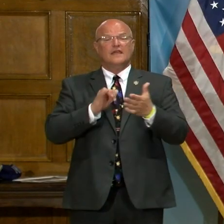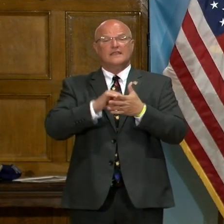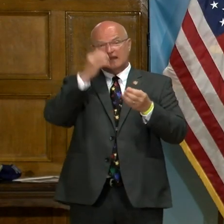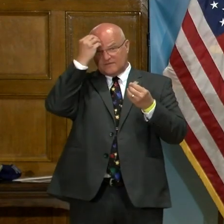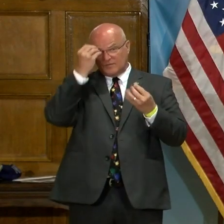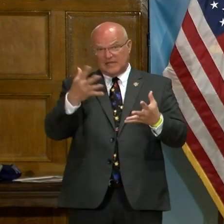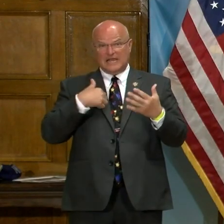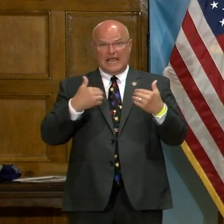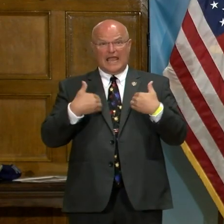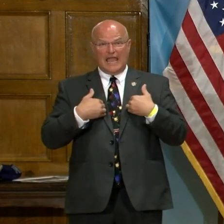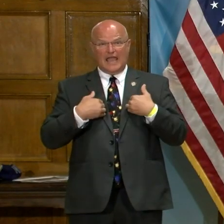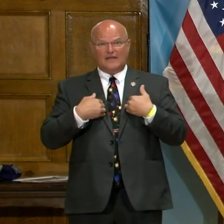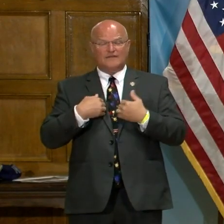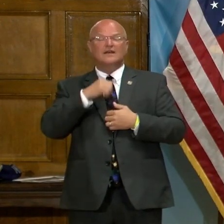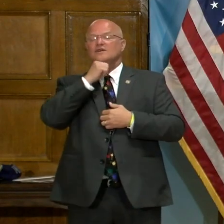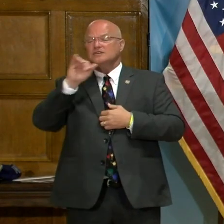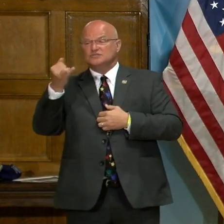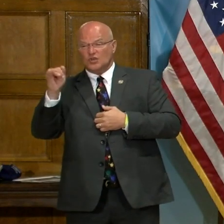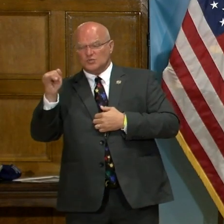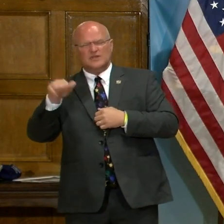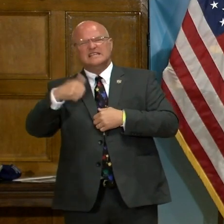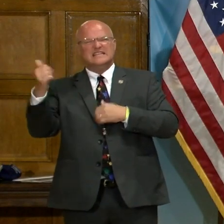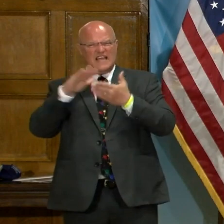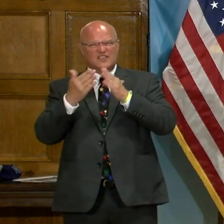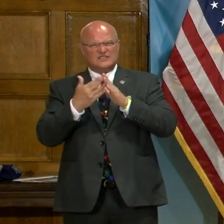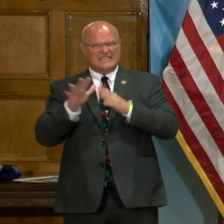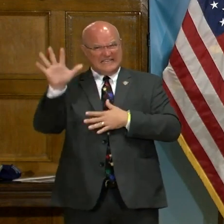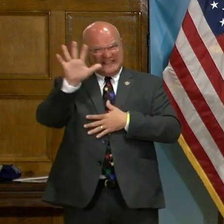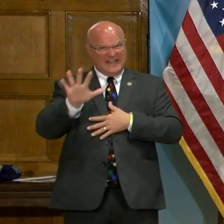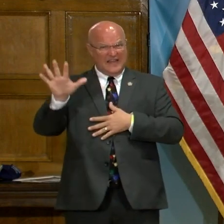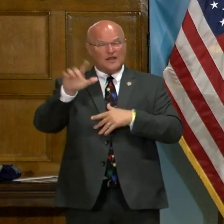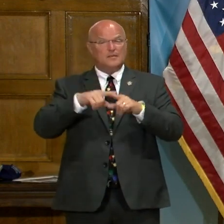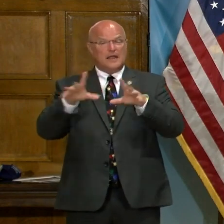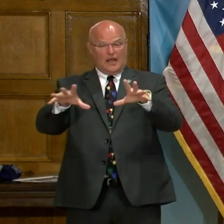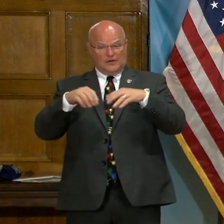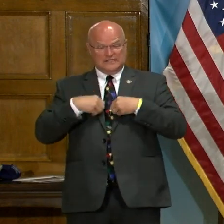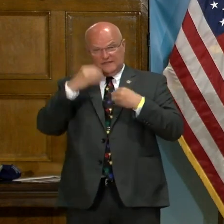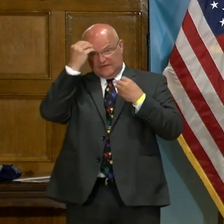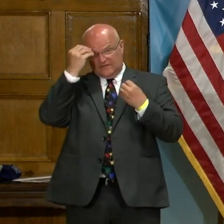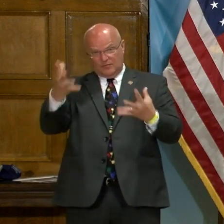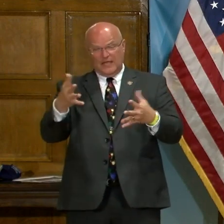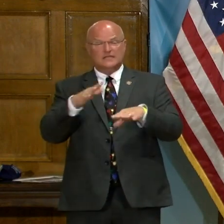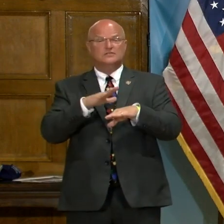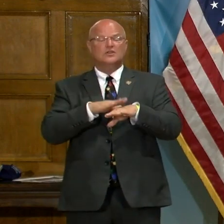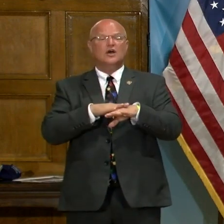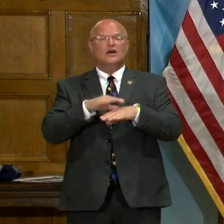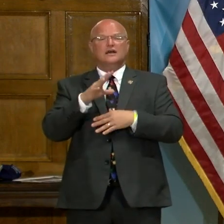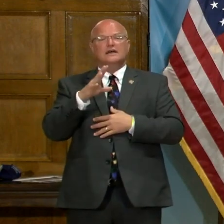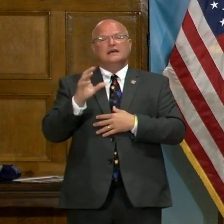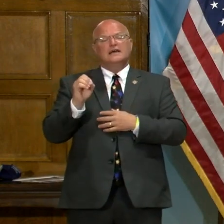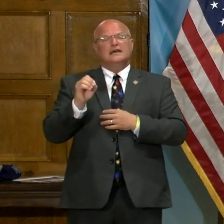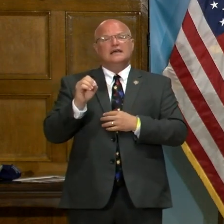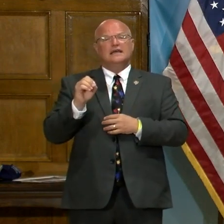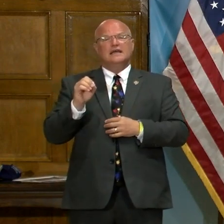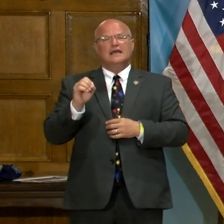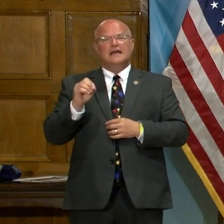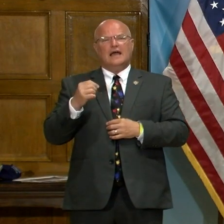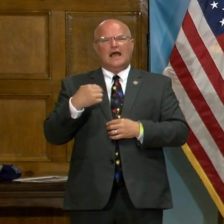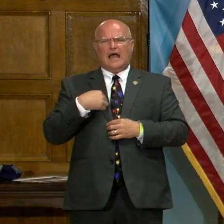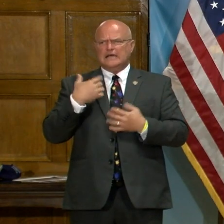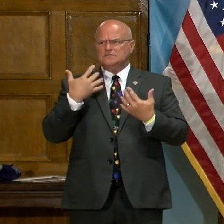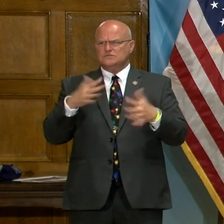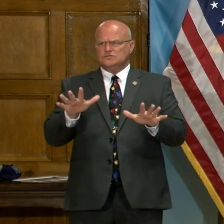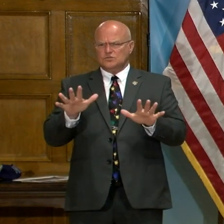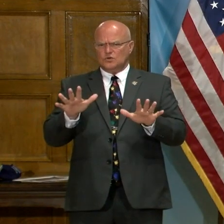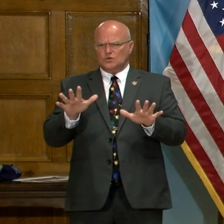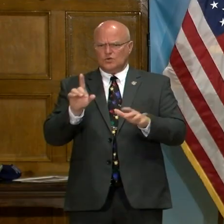The information I have is it wasn't Jonesboro. It was another city up there that I received information on, and I don't